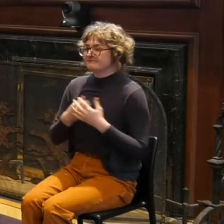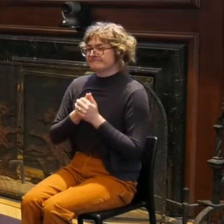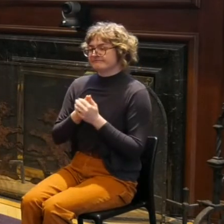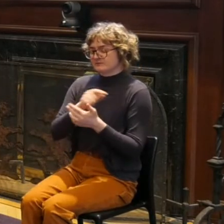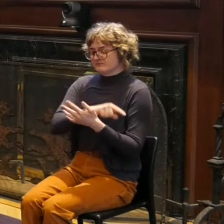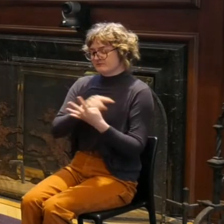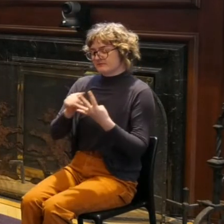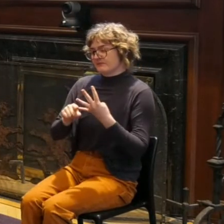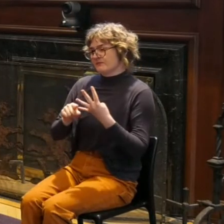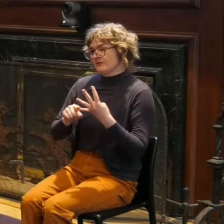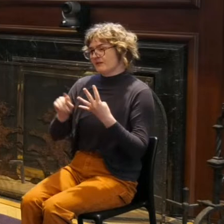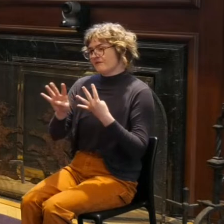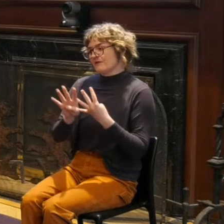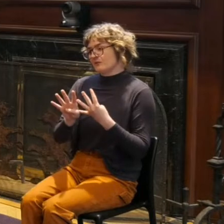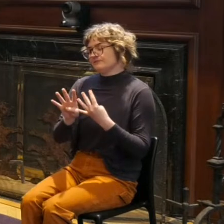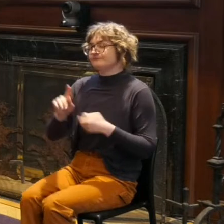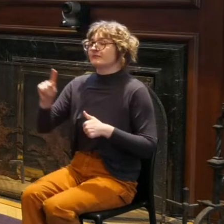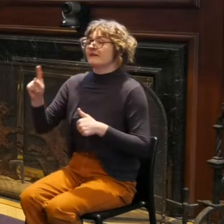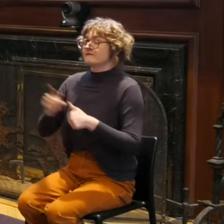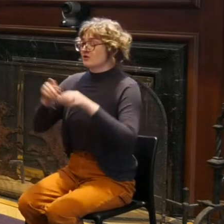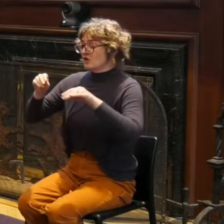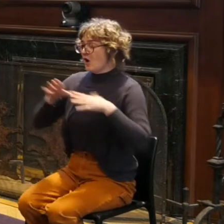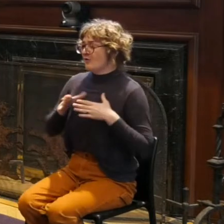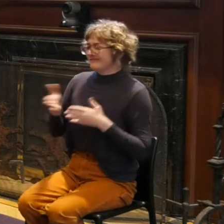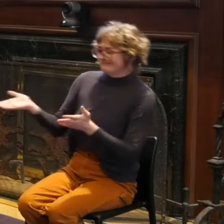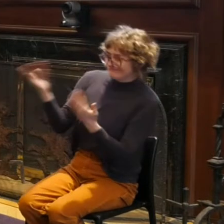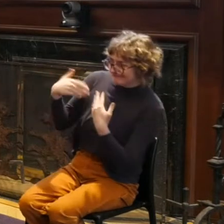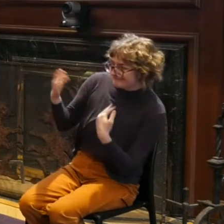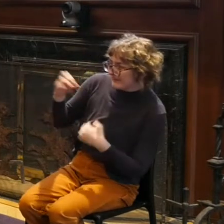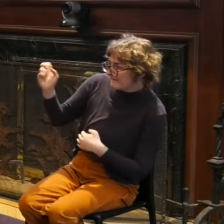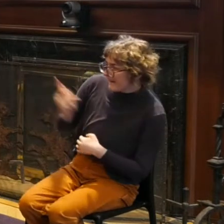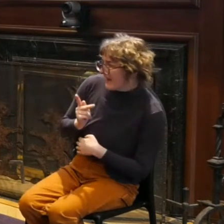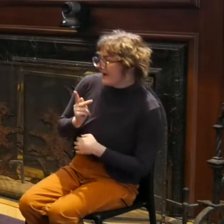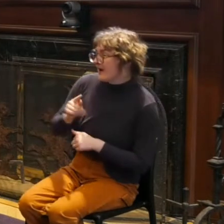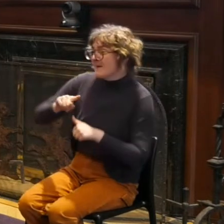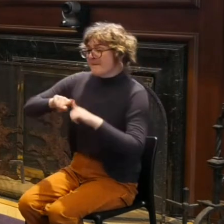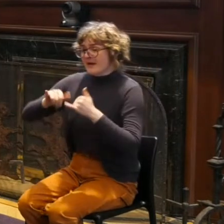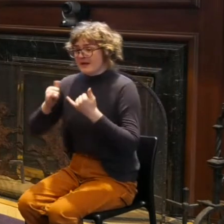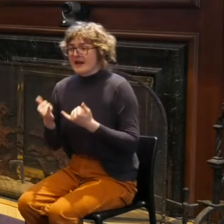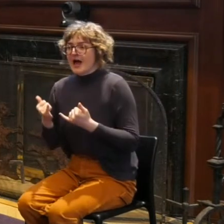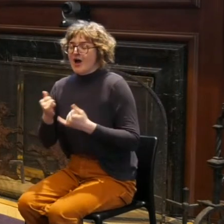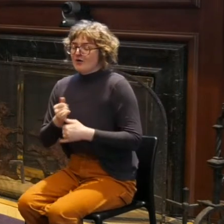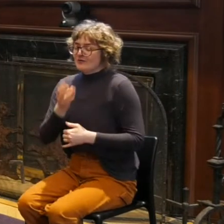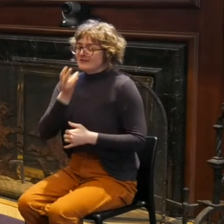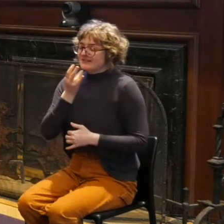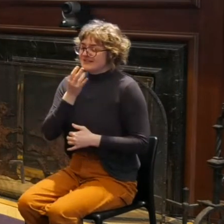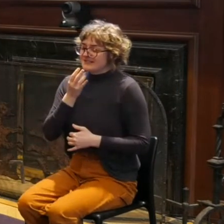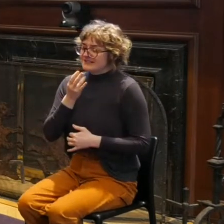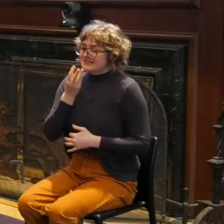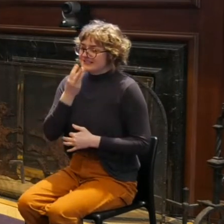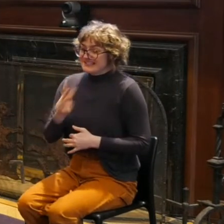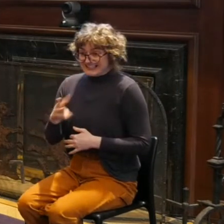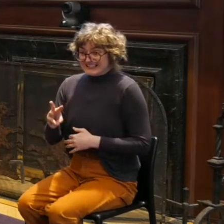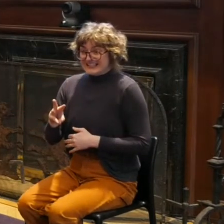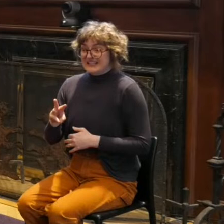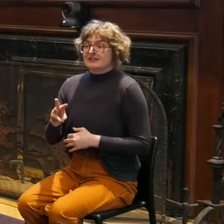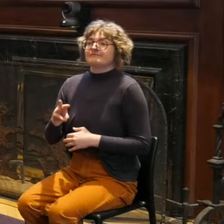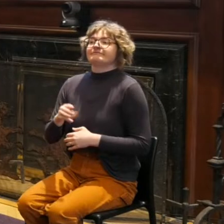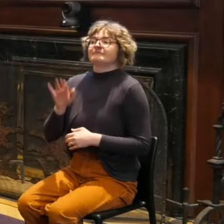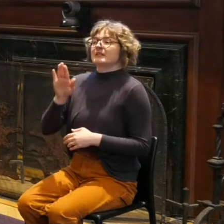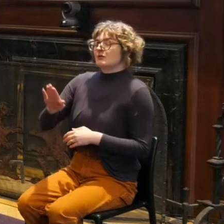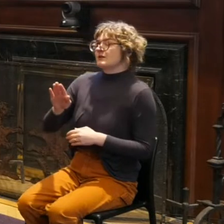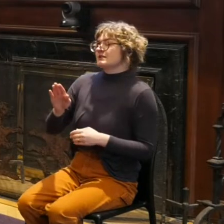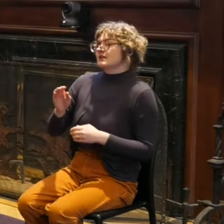Four, the first owner summoned him back, but now he was 16 years old. He was a